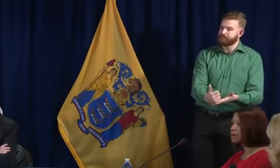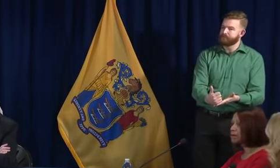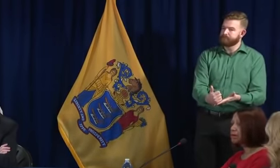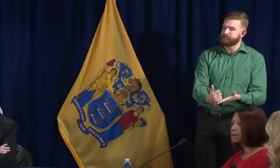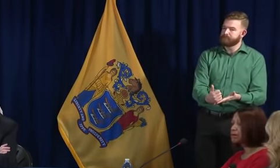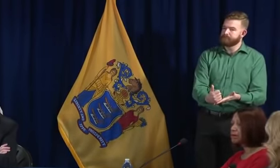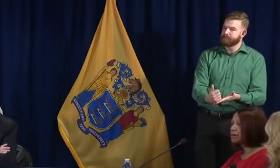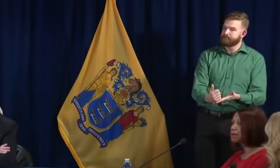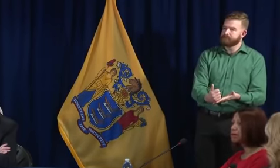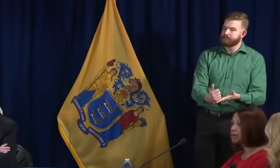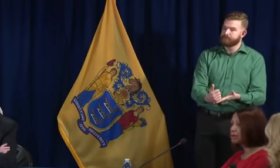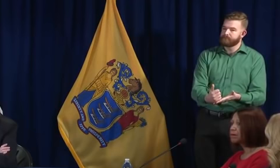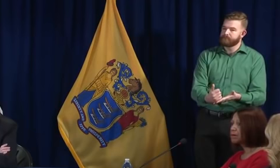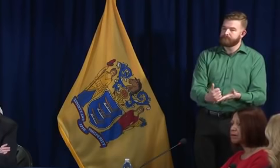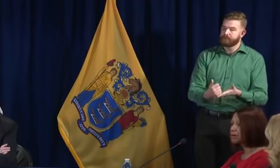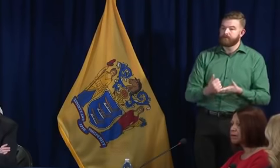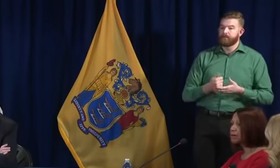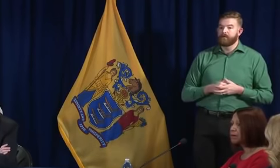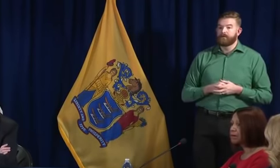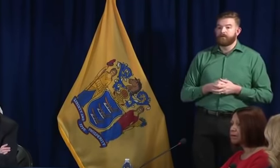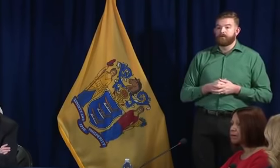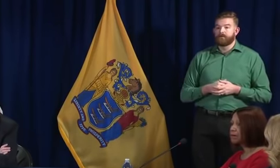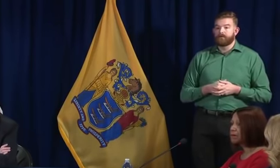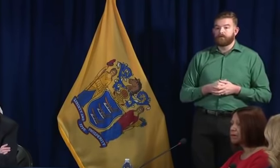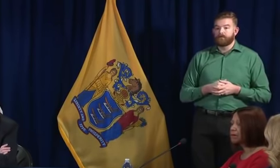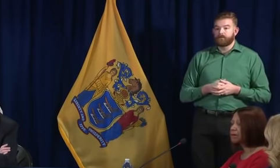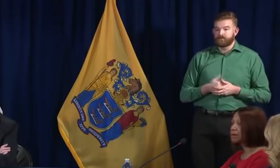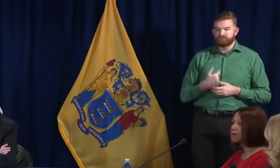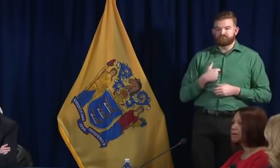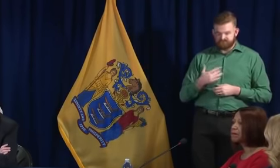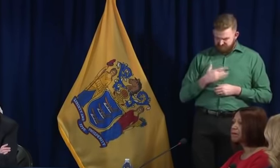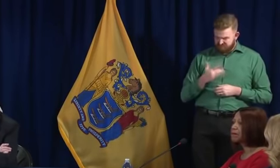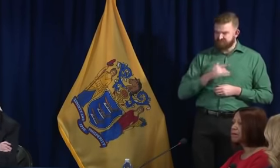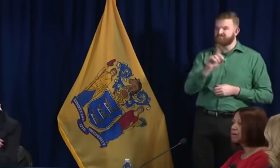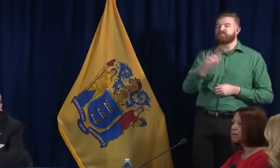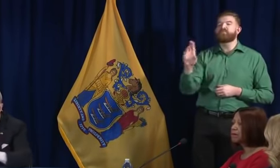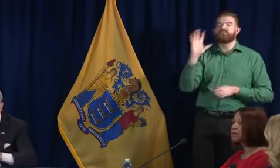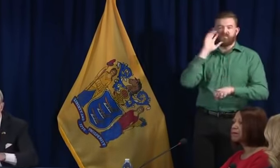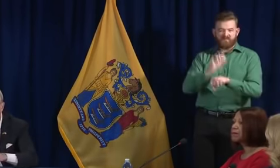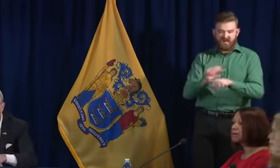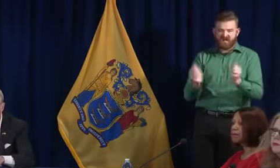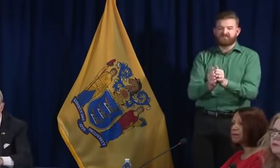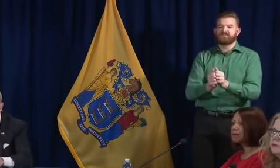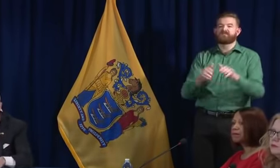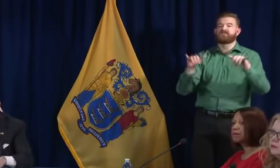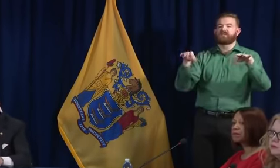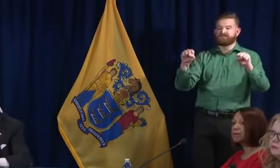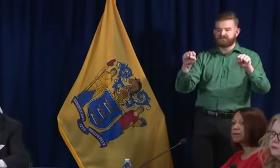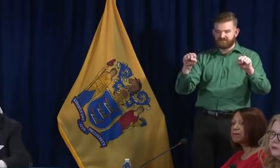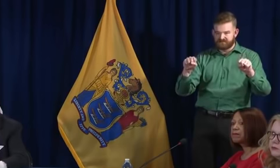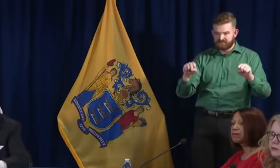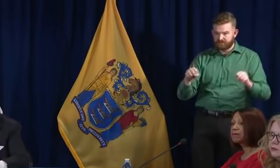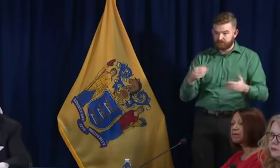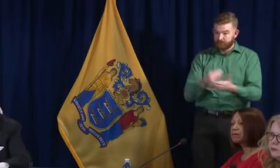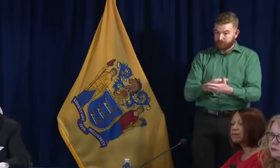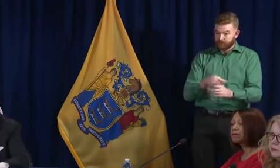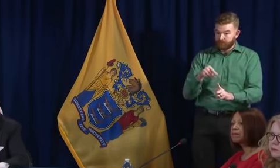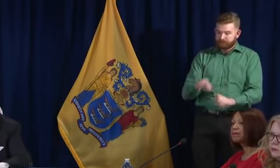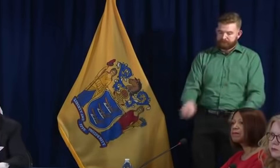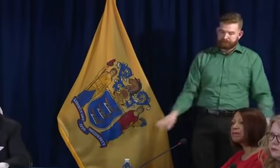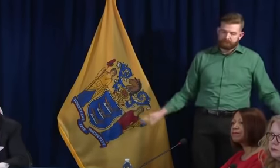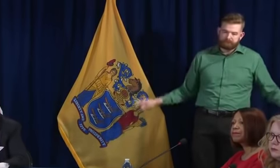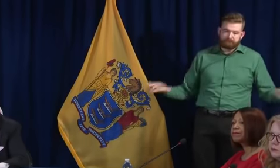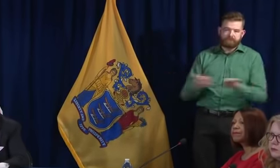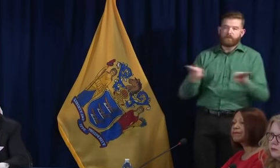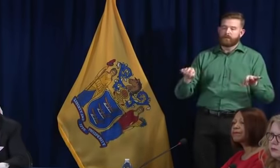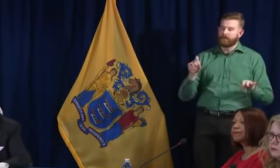like there's a lot of bipartisan coming together, but the numbers are going to need to be very substantial. Brett? Do we unless I missed